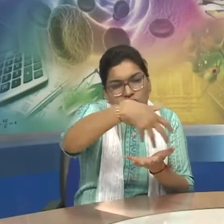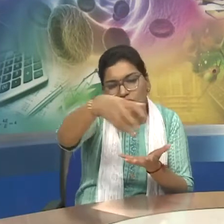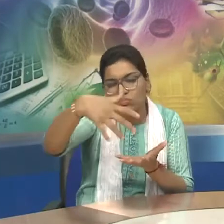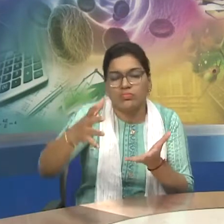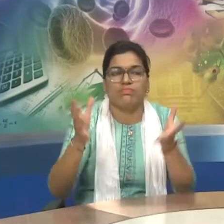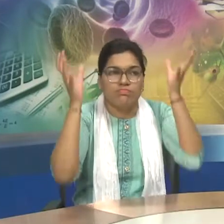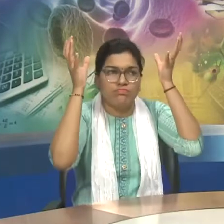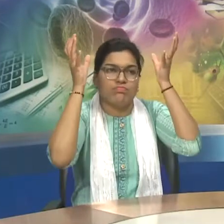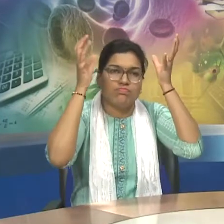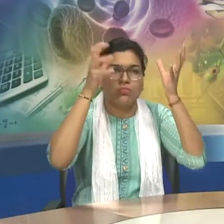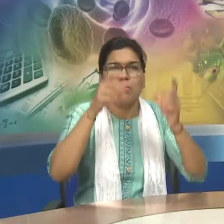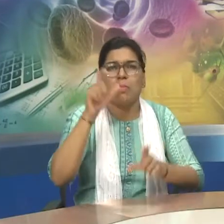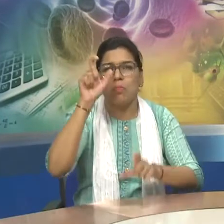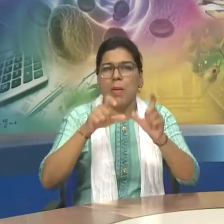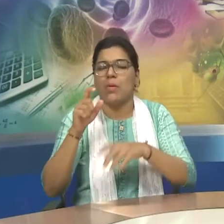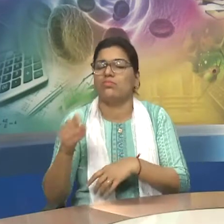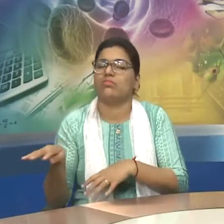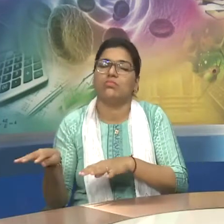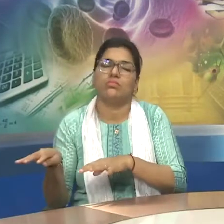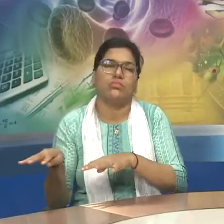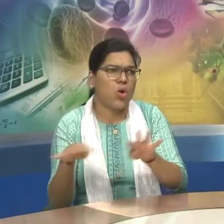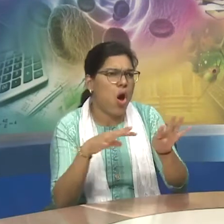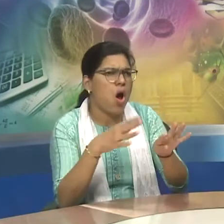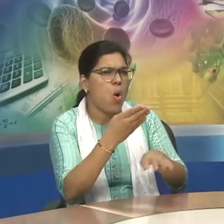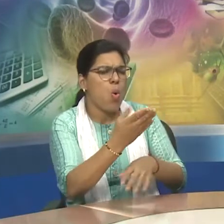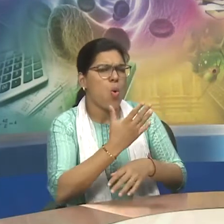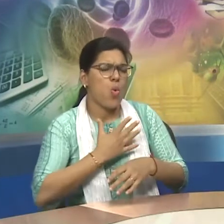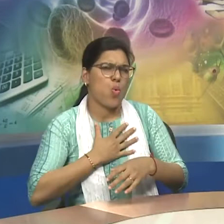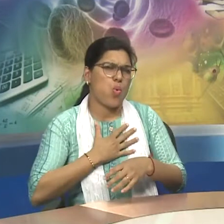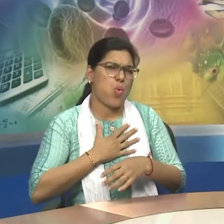in a small manufacturing unit